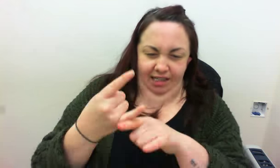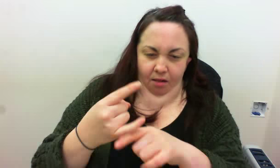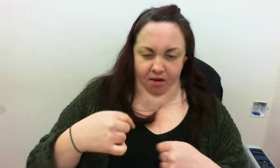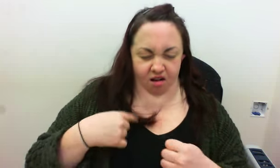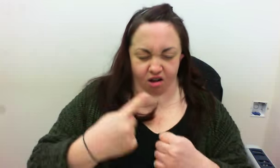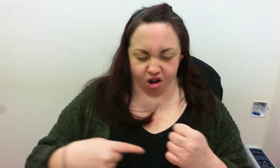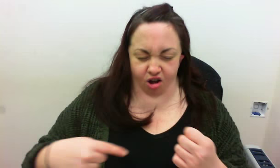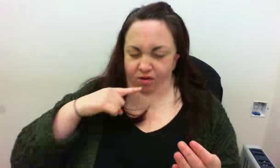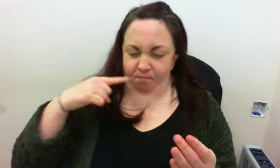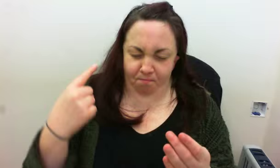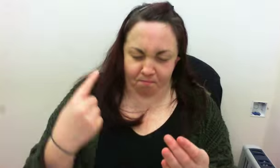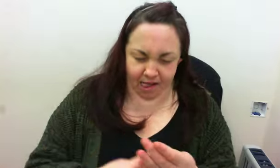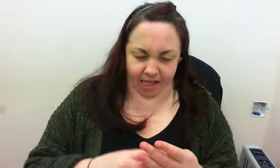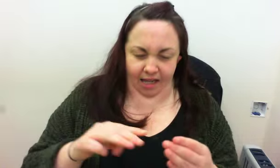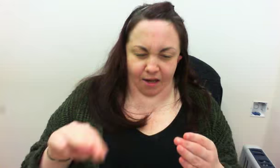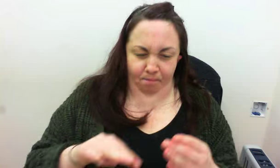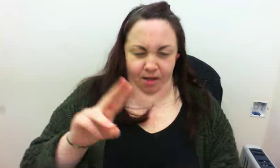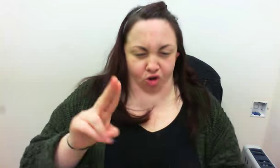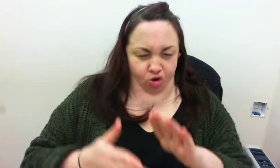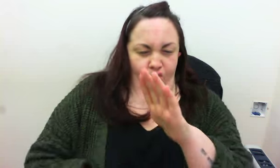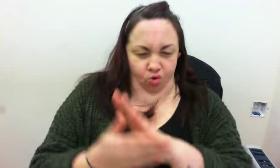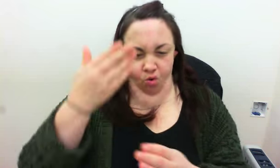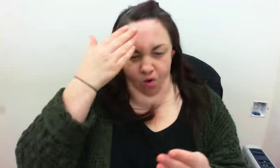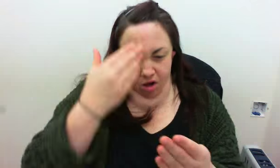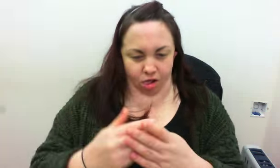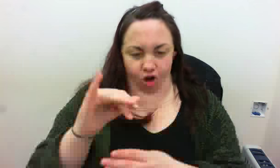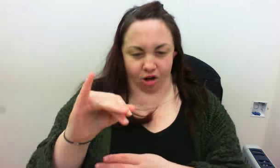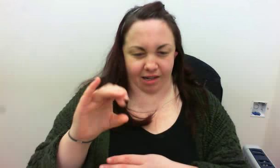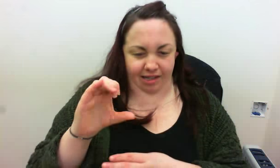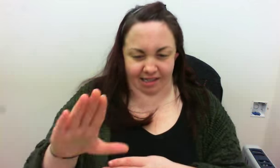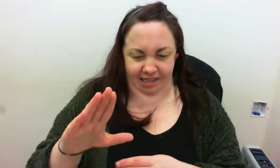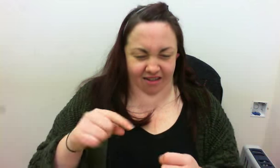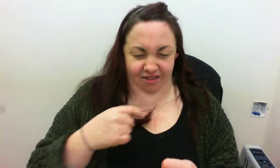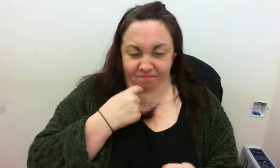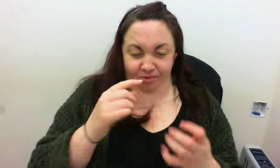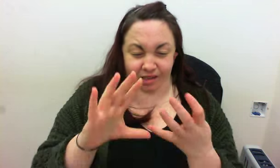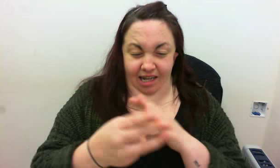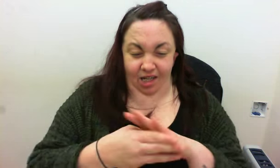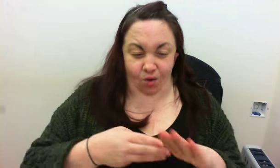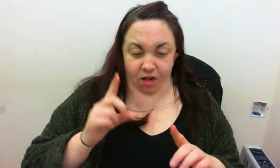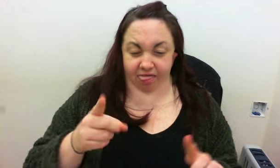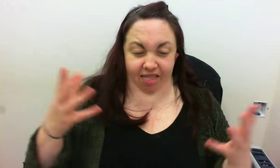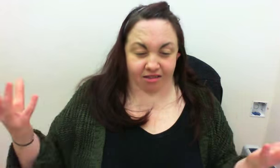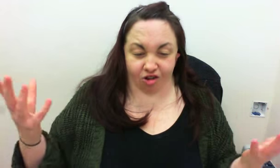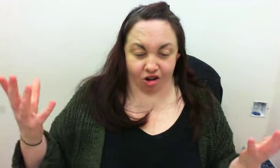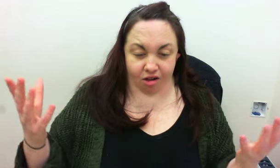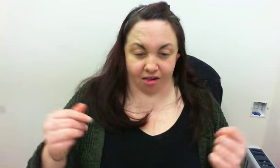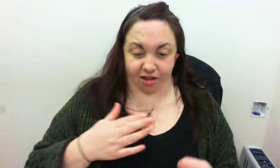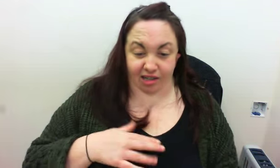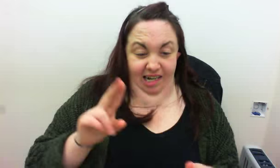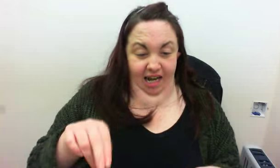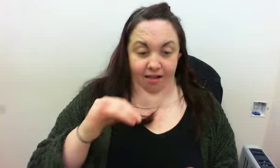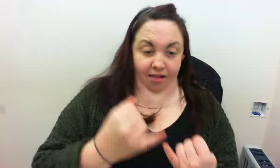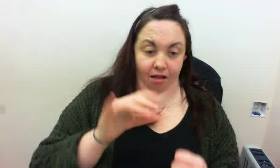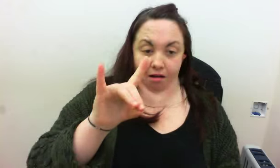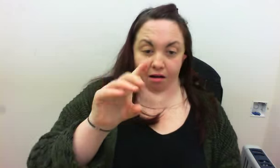you know, encourage people to go and do an Irish Sign Language course, you know, a 10-week, you know. It's part of, like, it's a hobby, it's an interest, it's all fun,